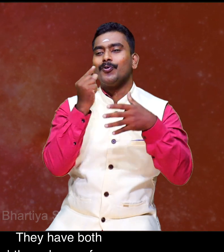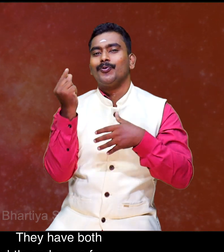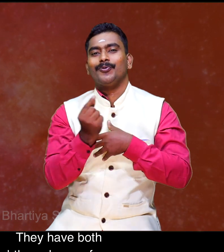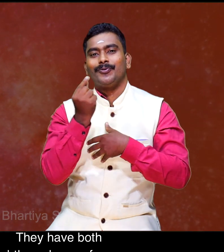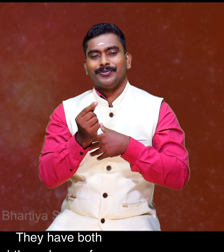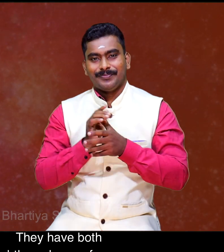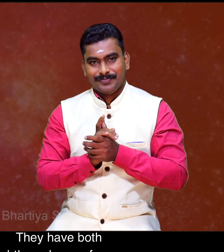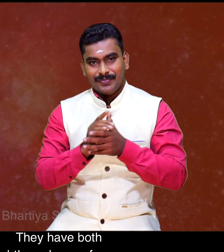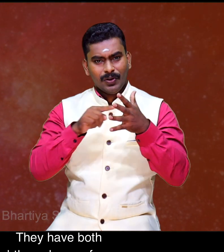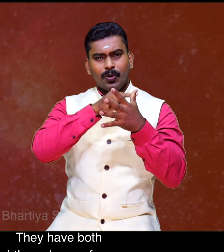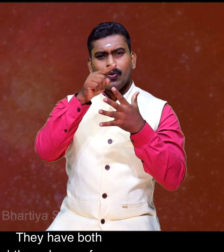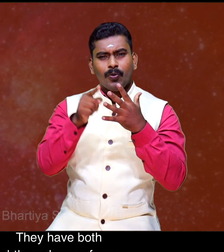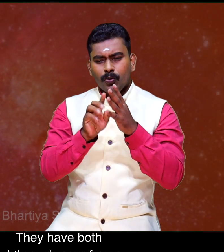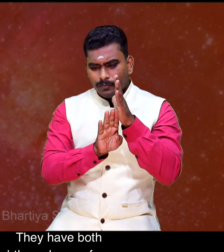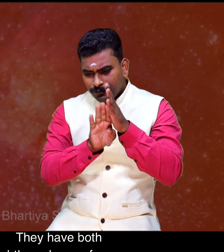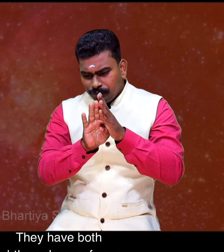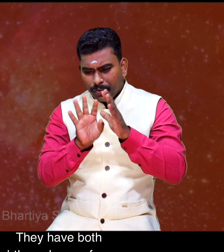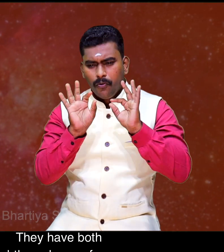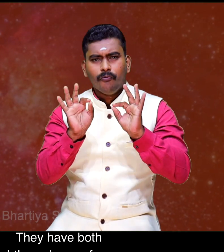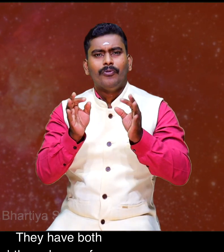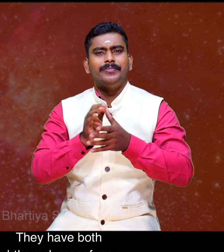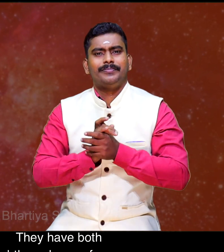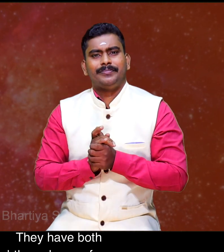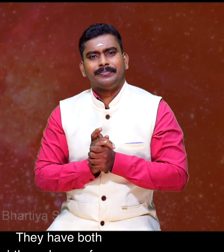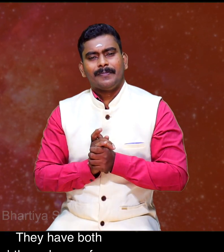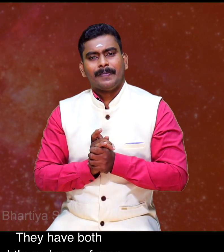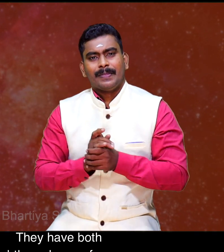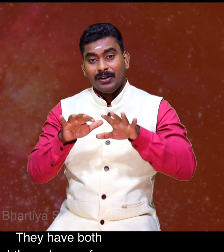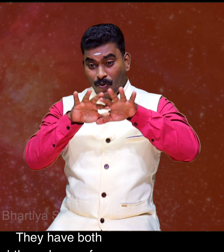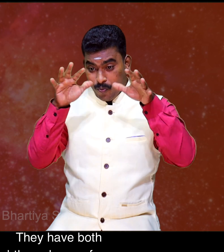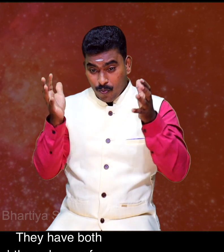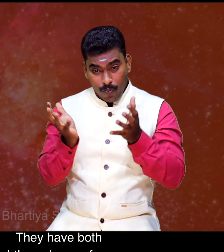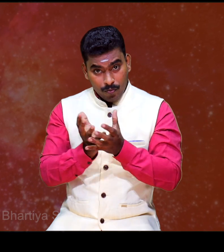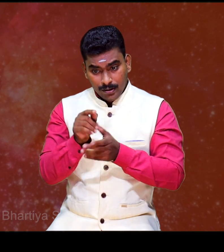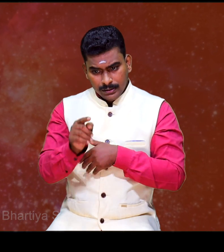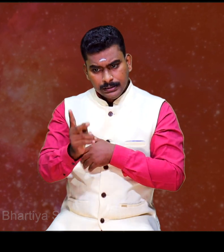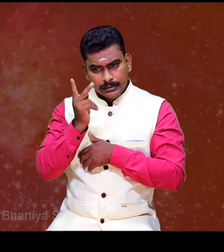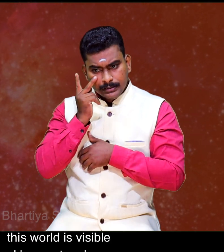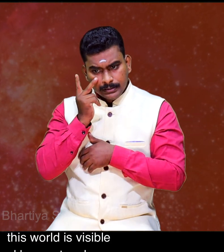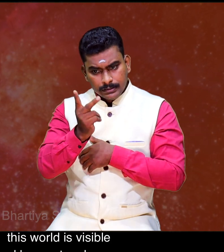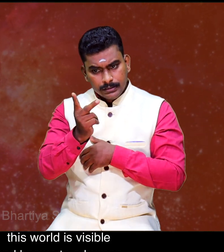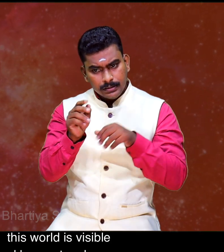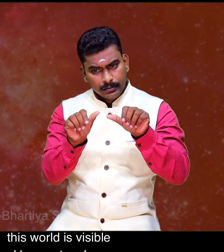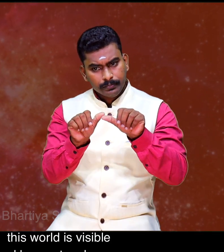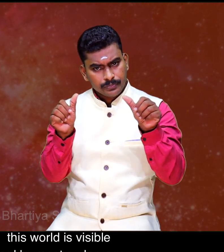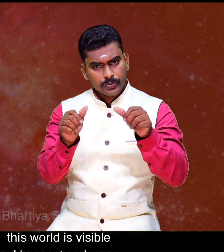elements. They have subtle and gross forms. This world is